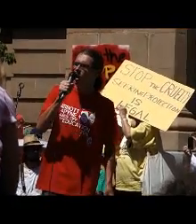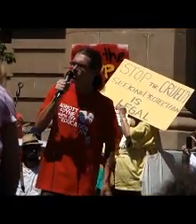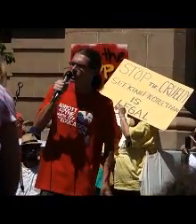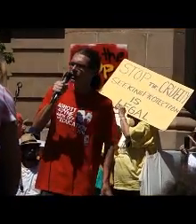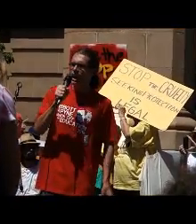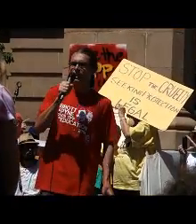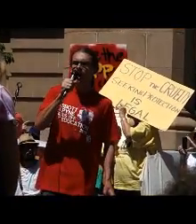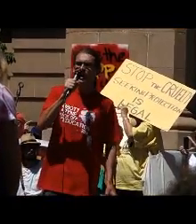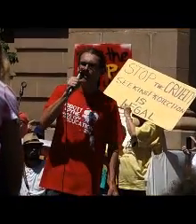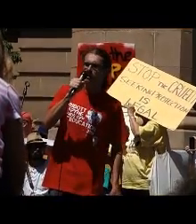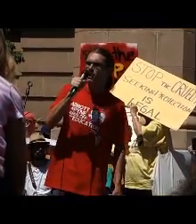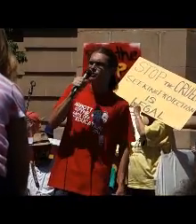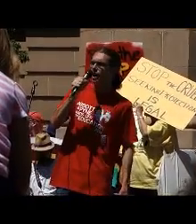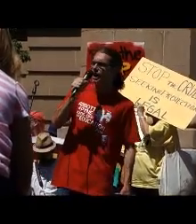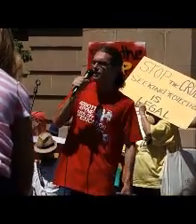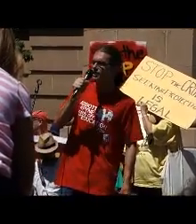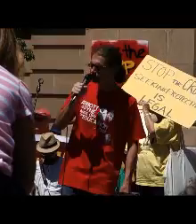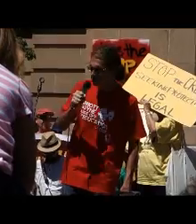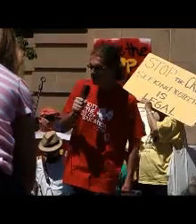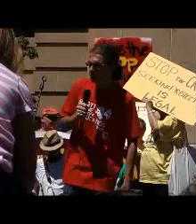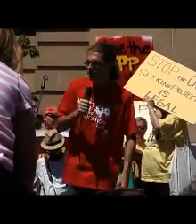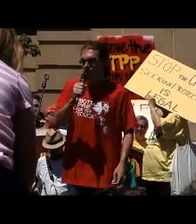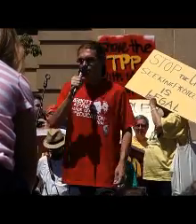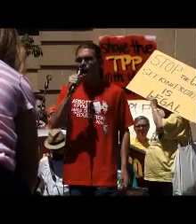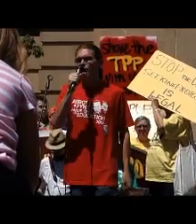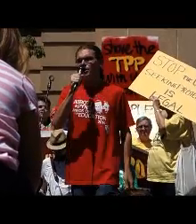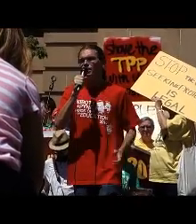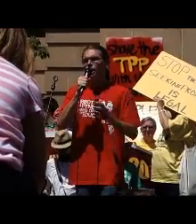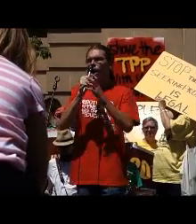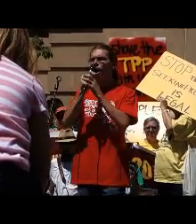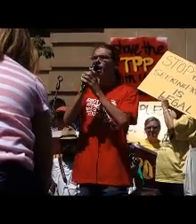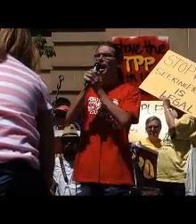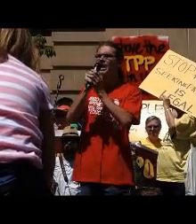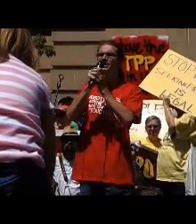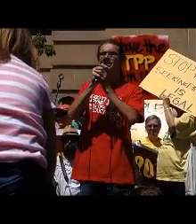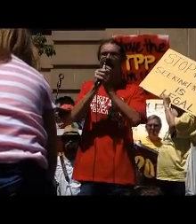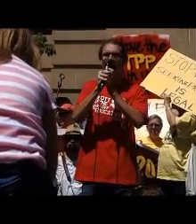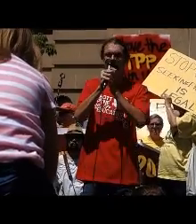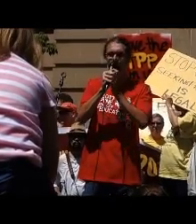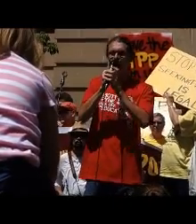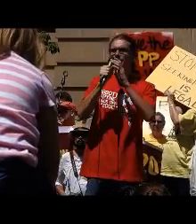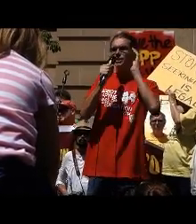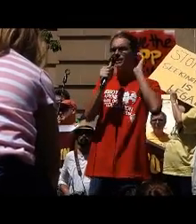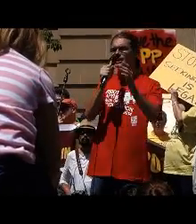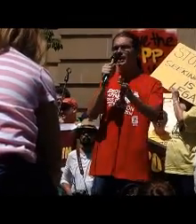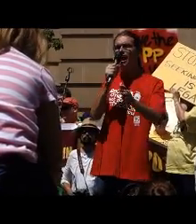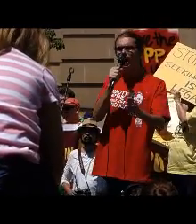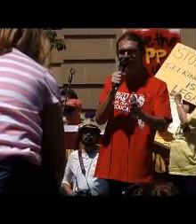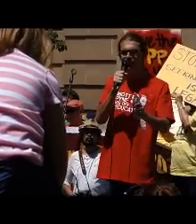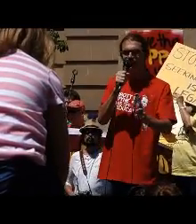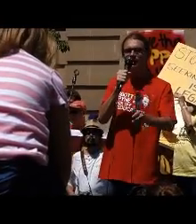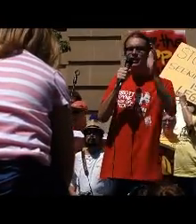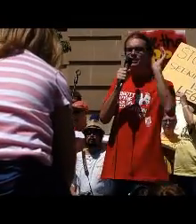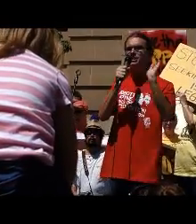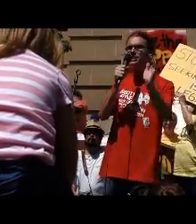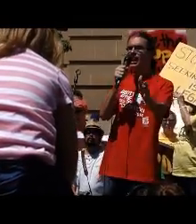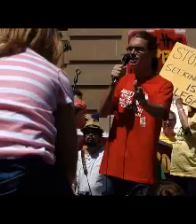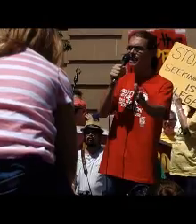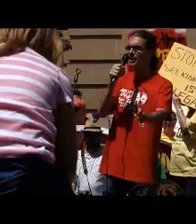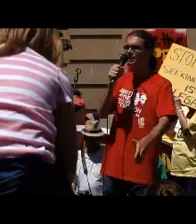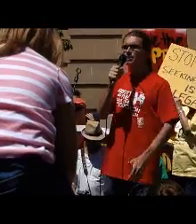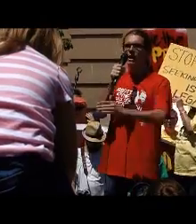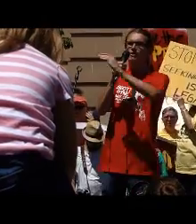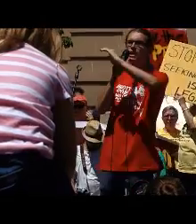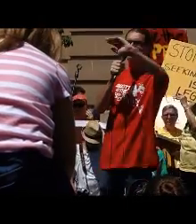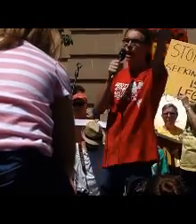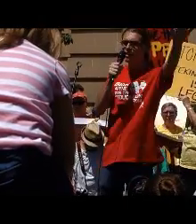of the crop and Tony Abbott's best friends. So, all of that is to say, this is outrageous, this is